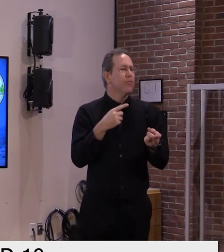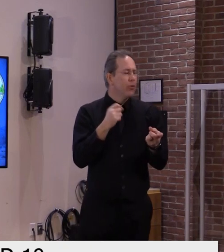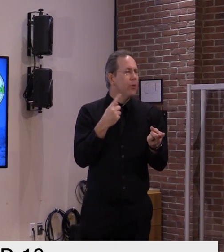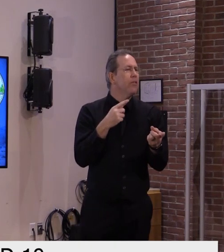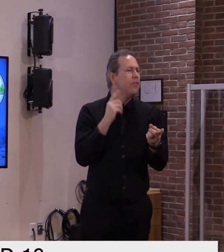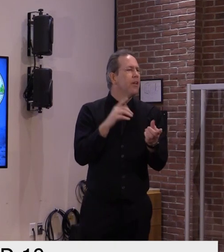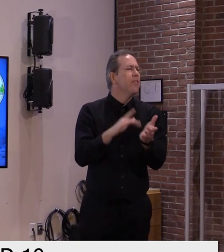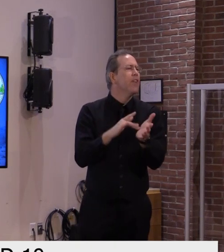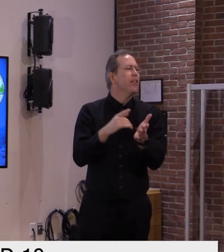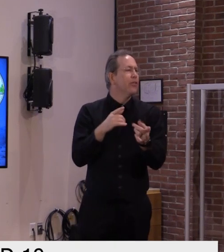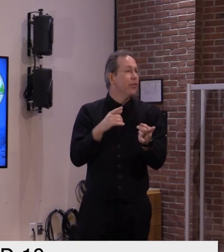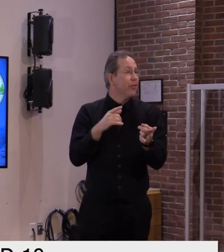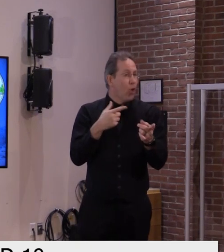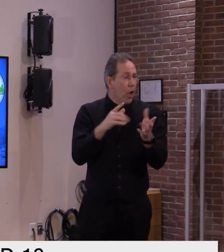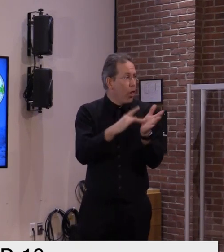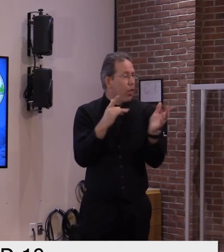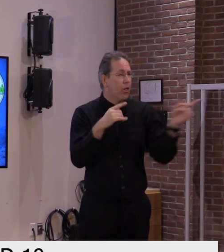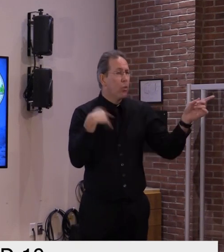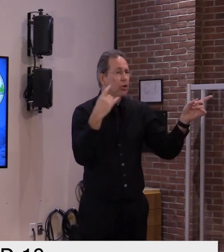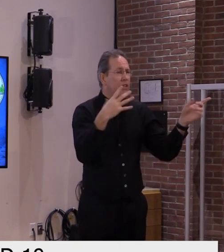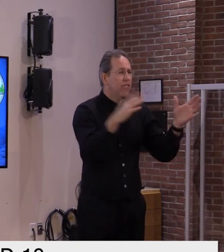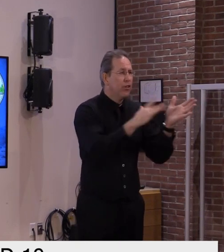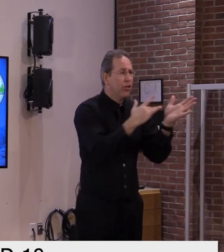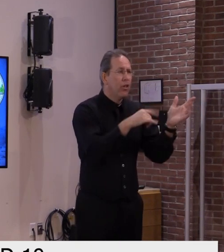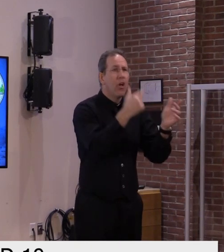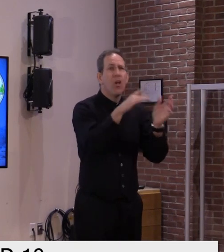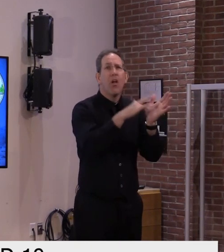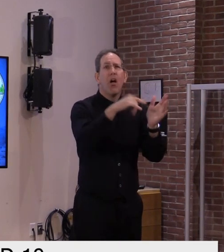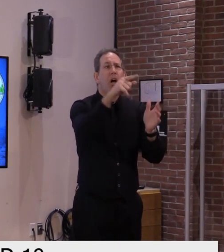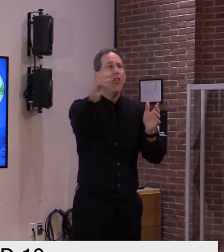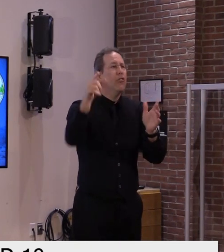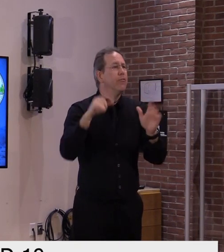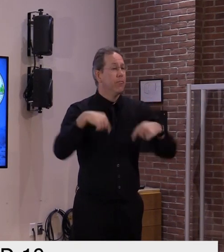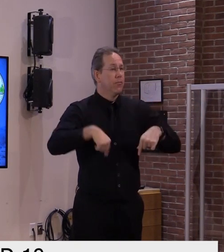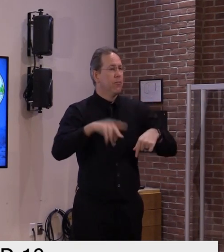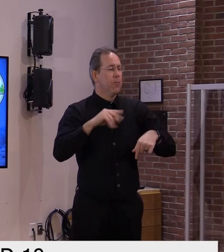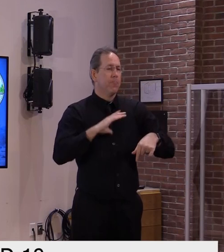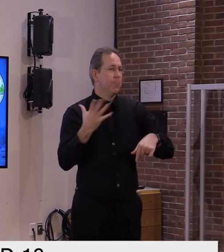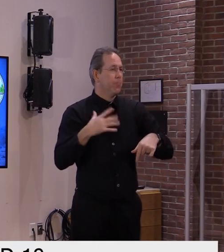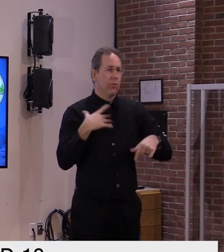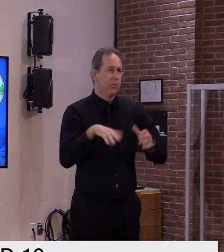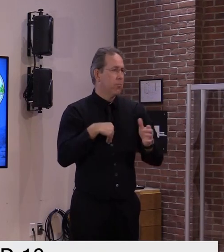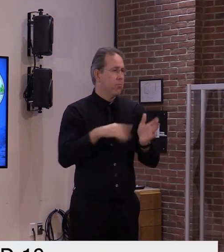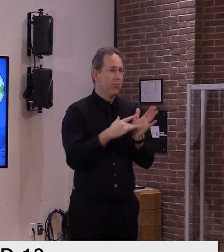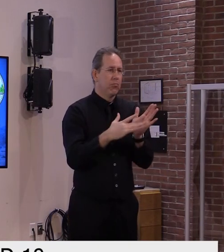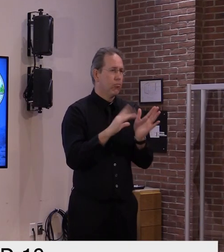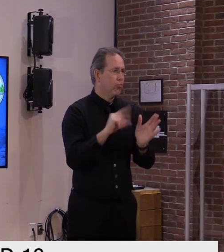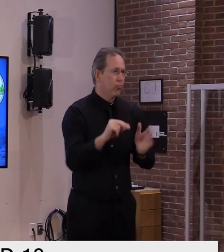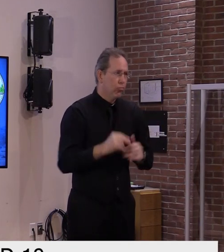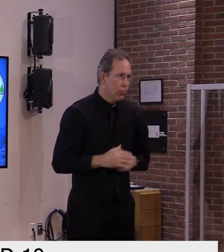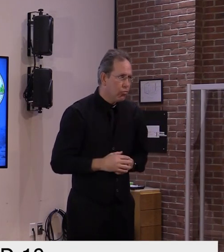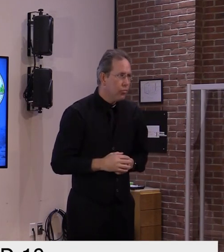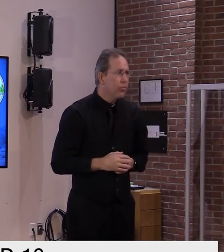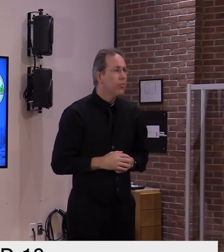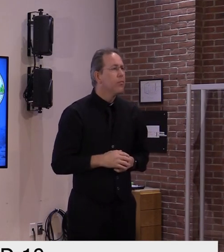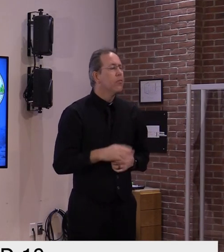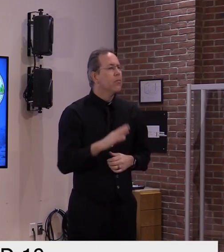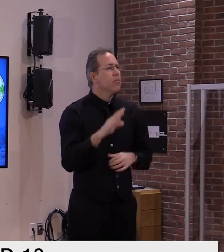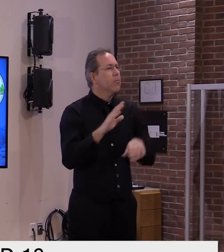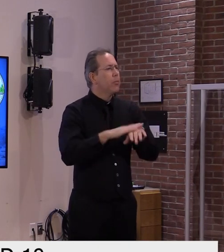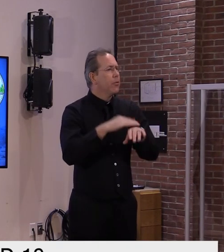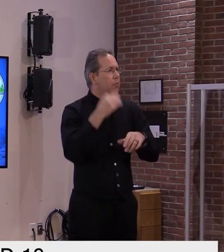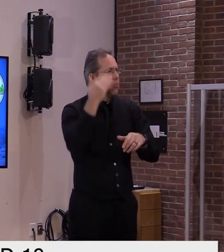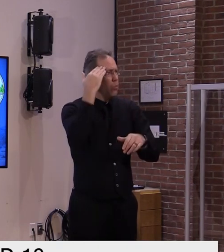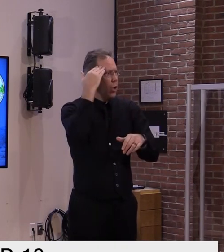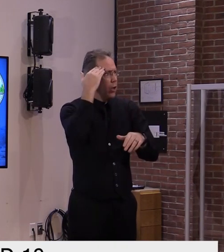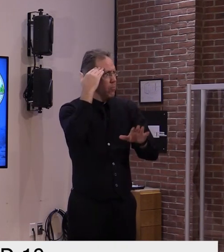and they'll use them in the next few days. So I would just ask them to be aware of their surroundings and don't be